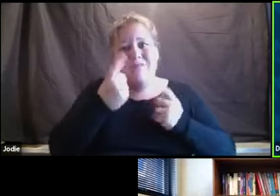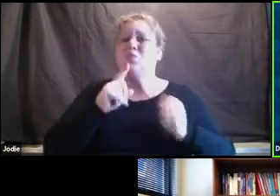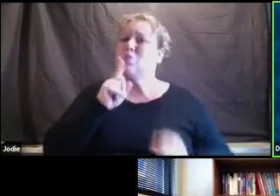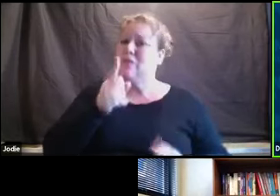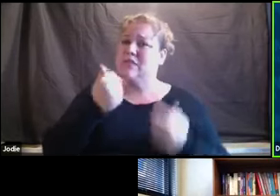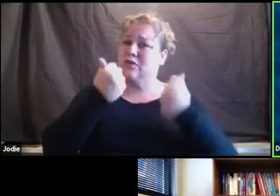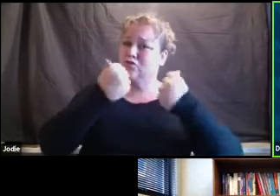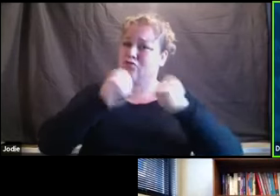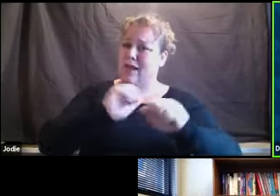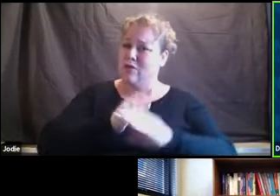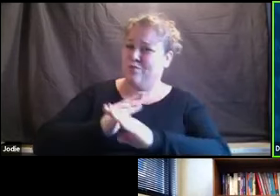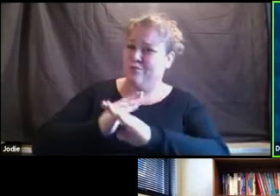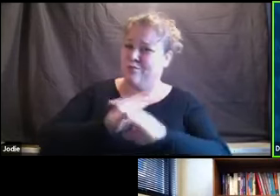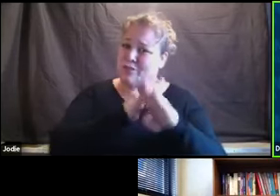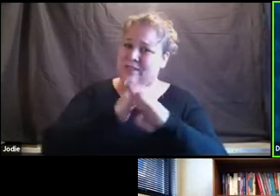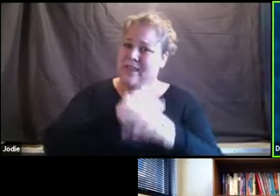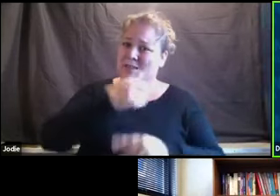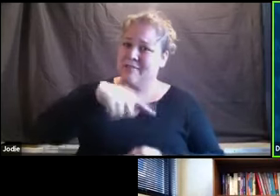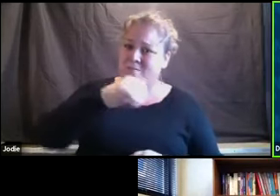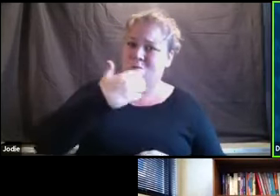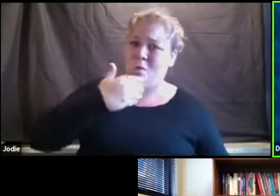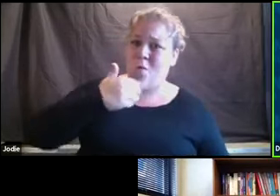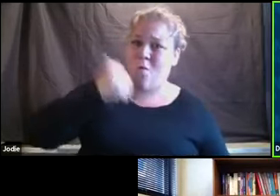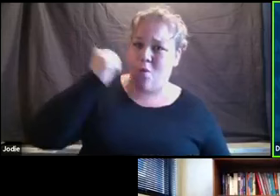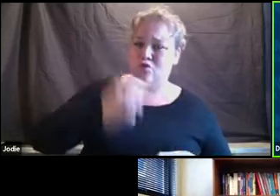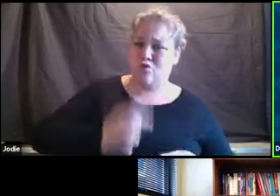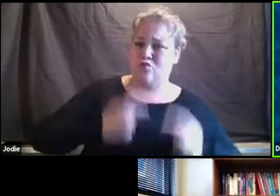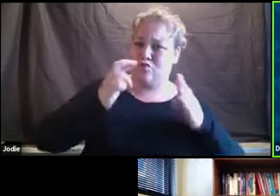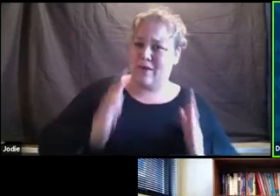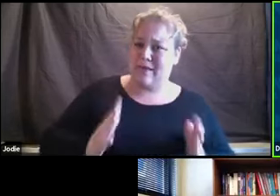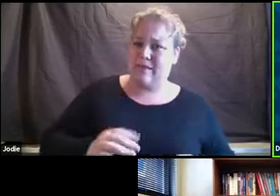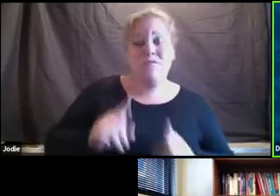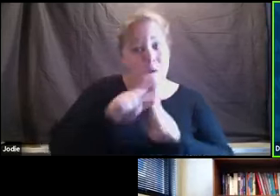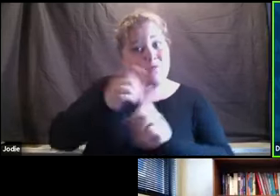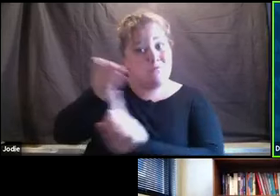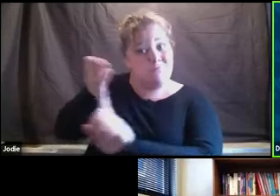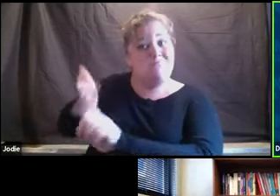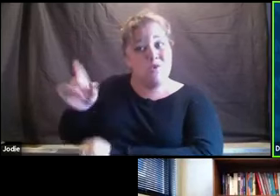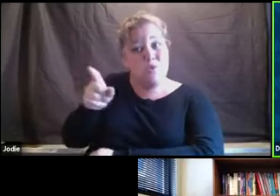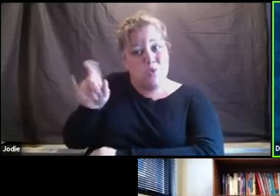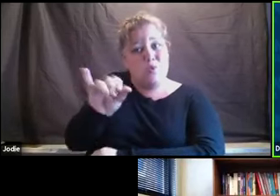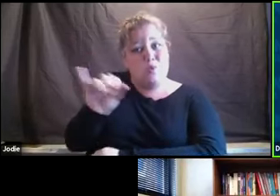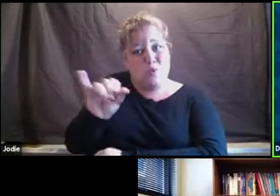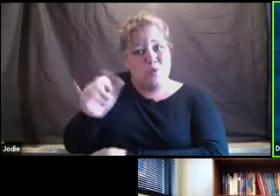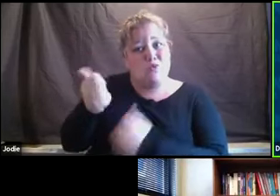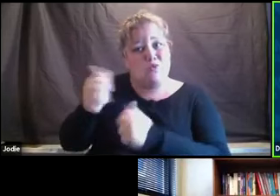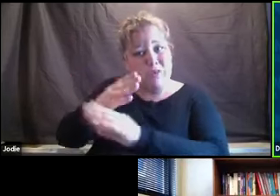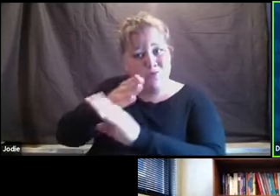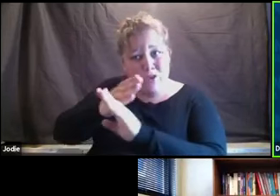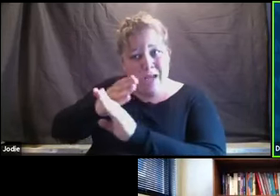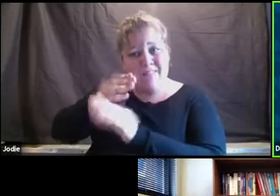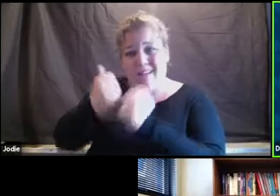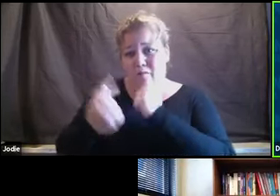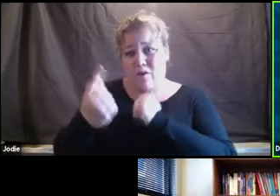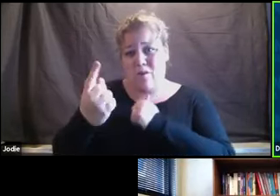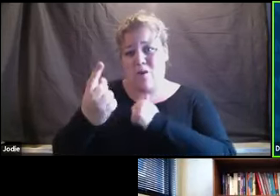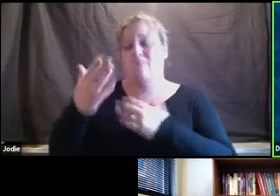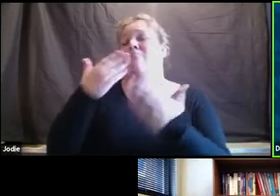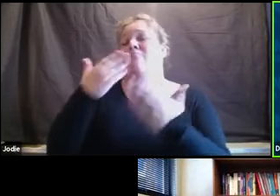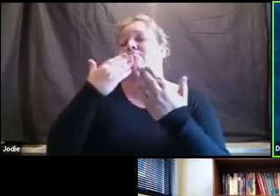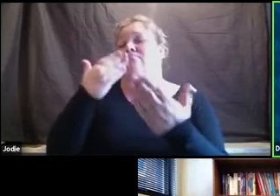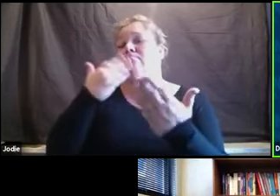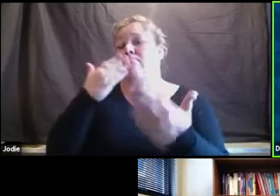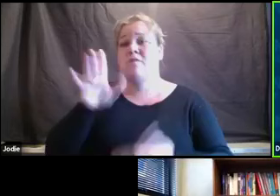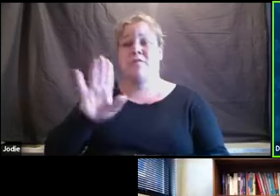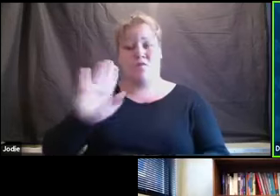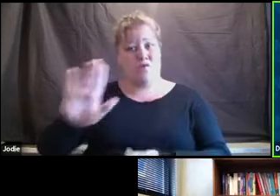our vulnerable residents and protecting you at the forefront of our minds. So Thank you for your support and your understanding during what